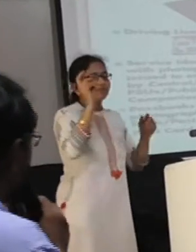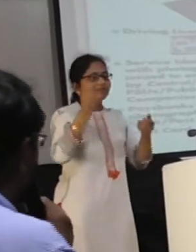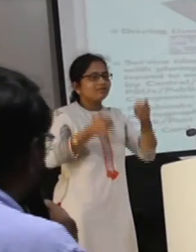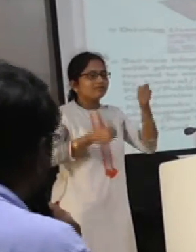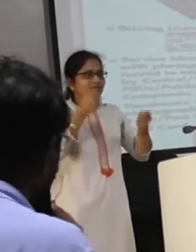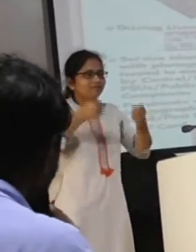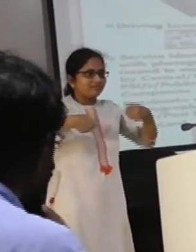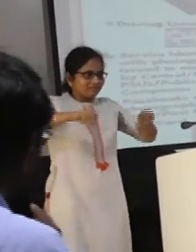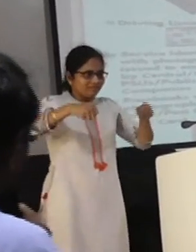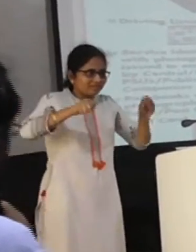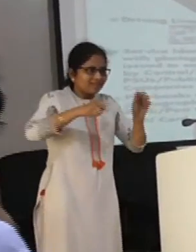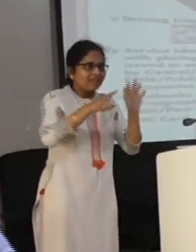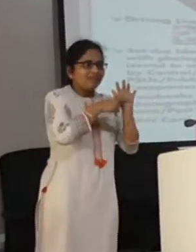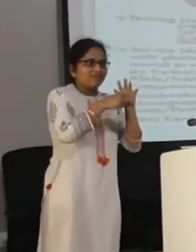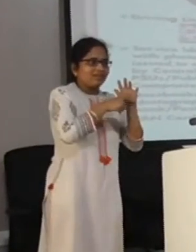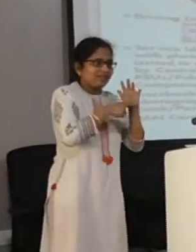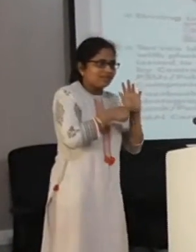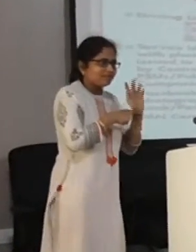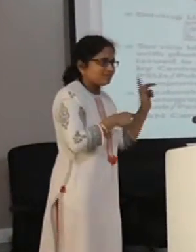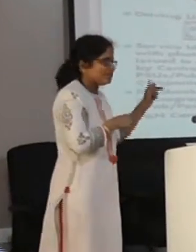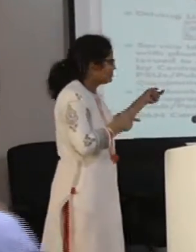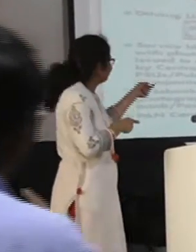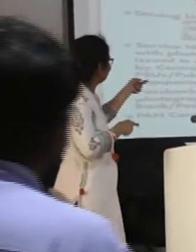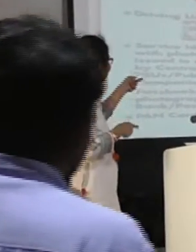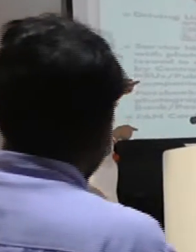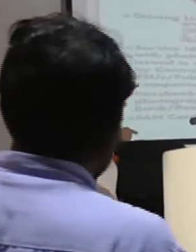service ID card,